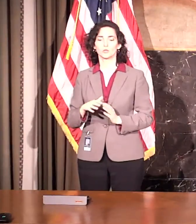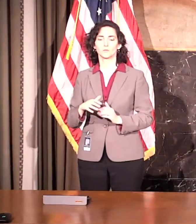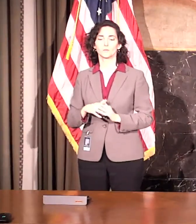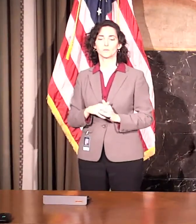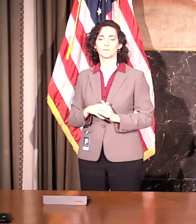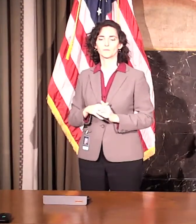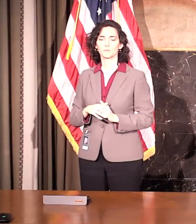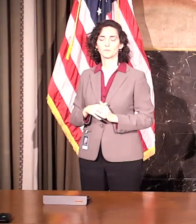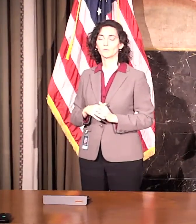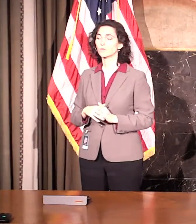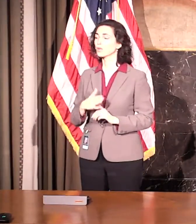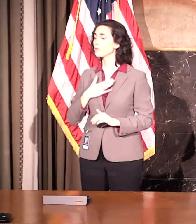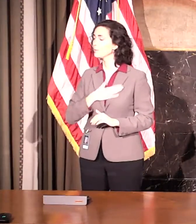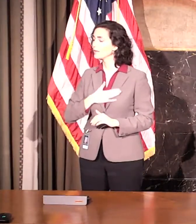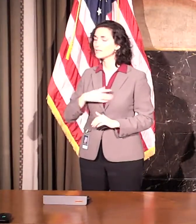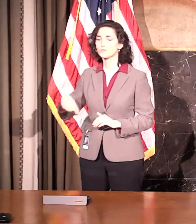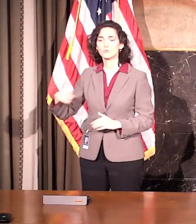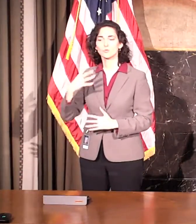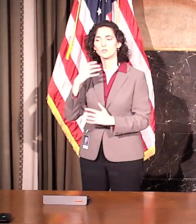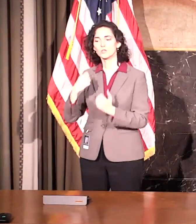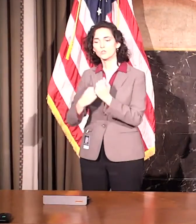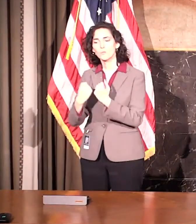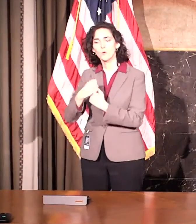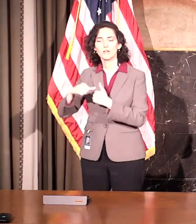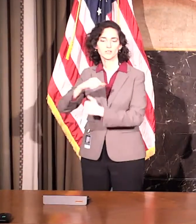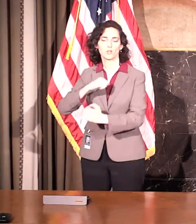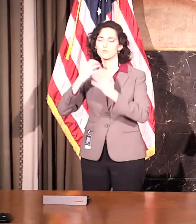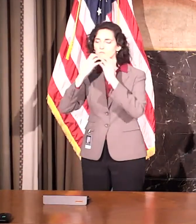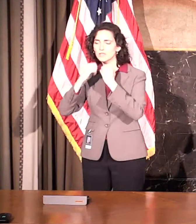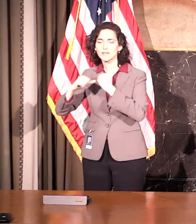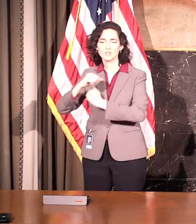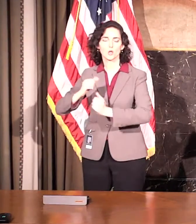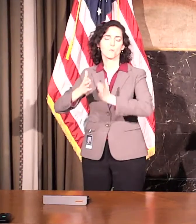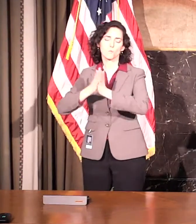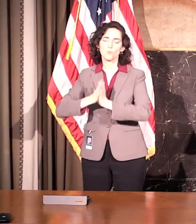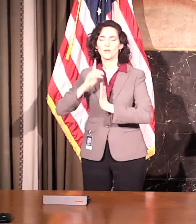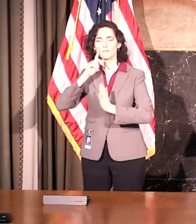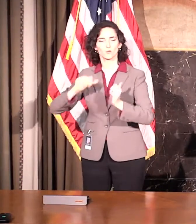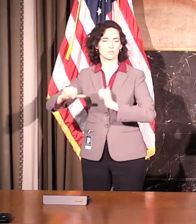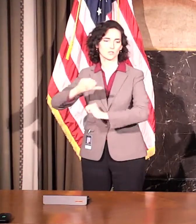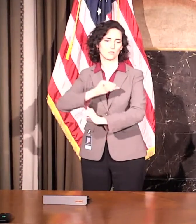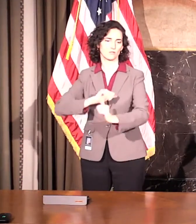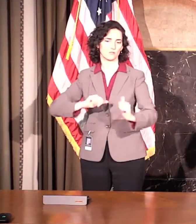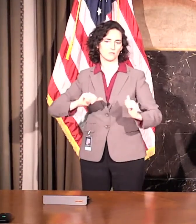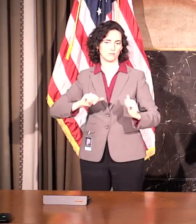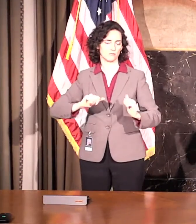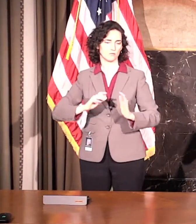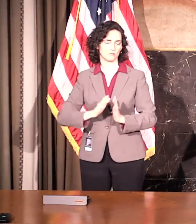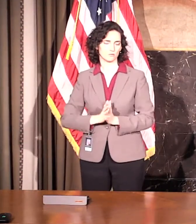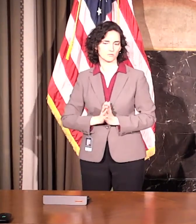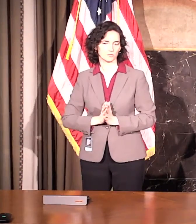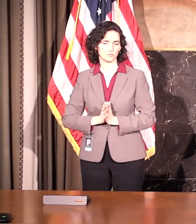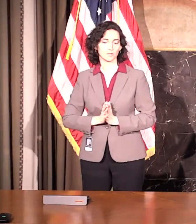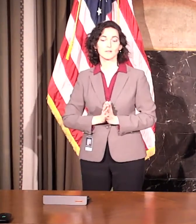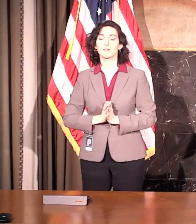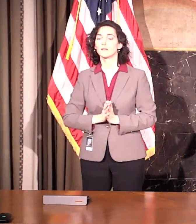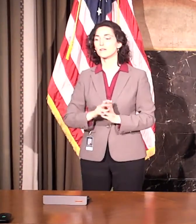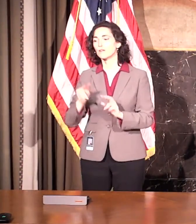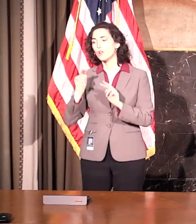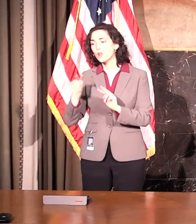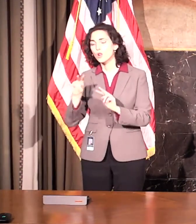to be good neighbors. Let's all do our part. Let's lift one another up in prayer, and let's look forward